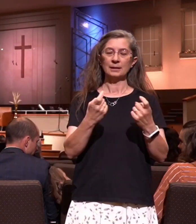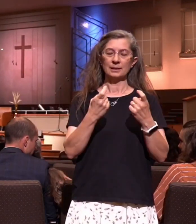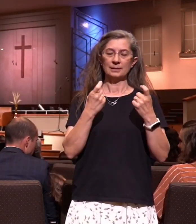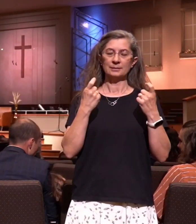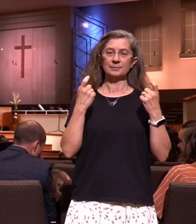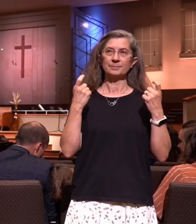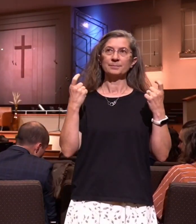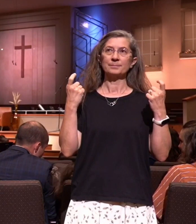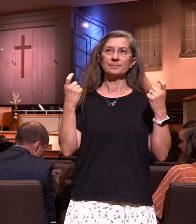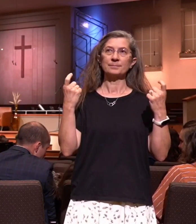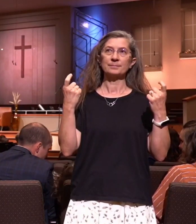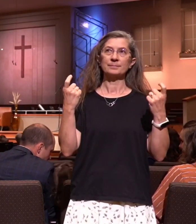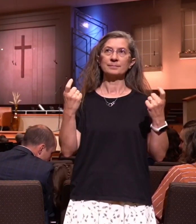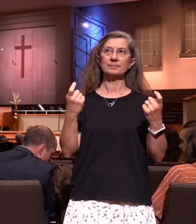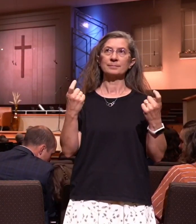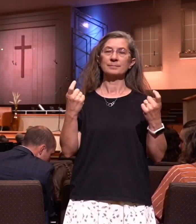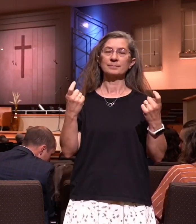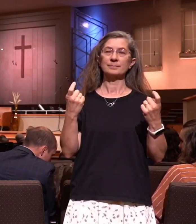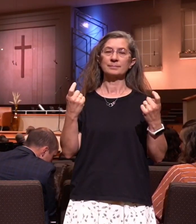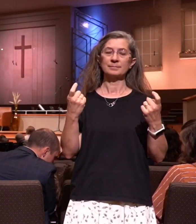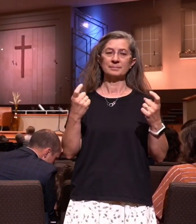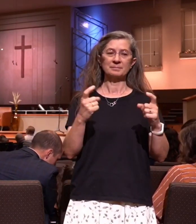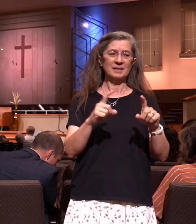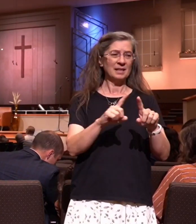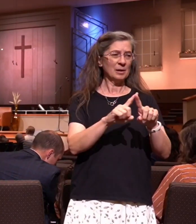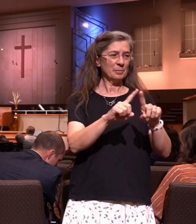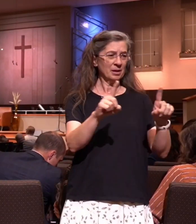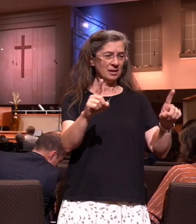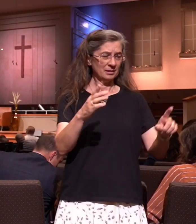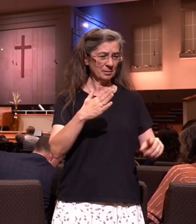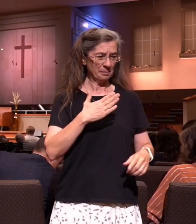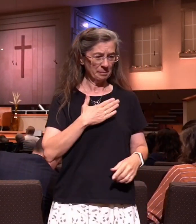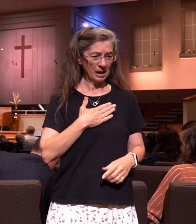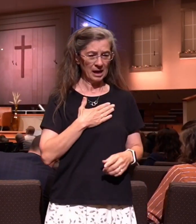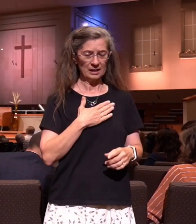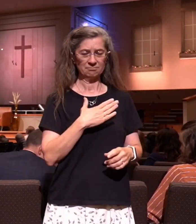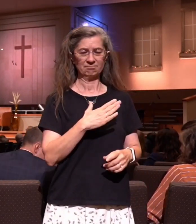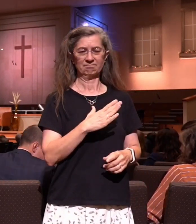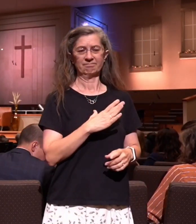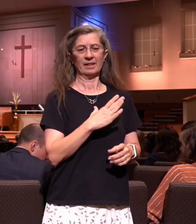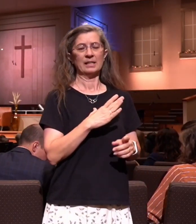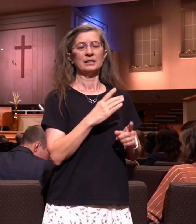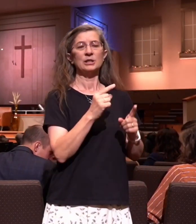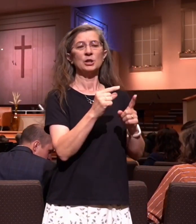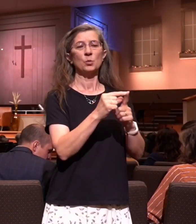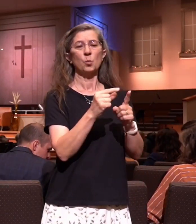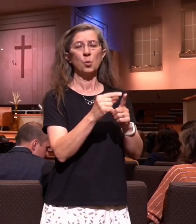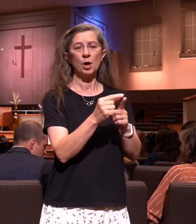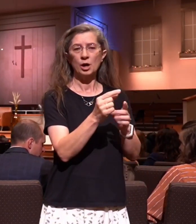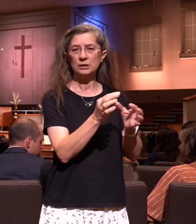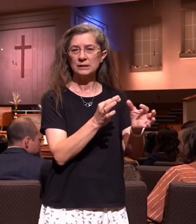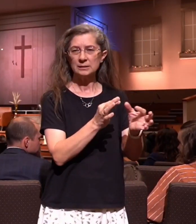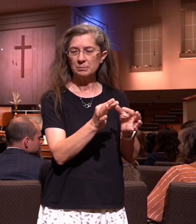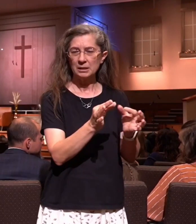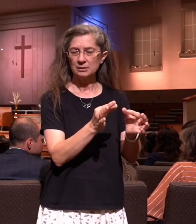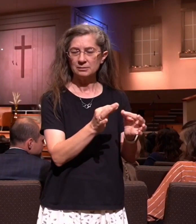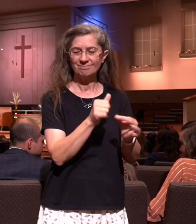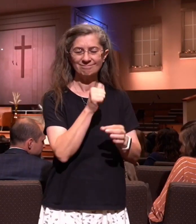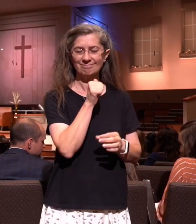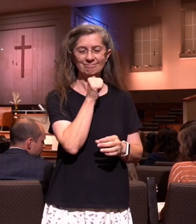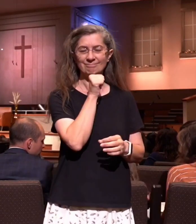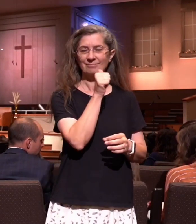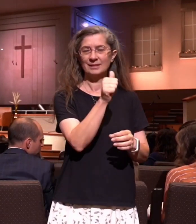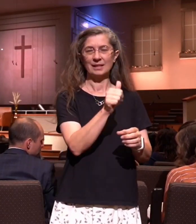away. But my finest words cannot express